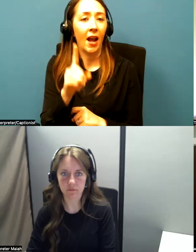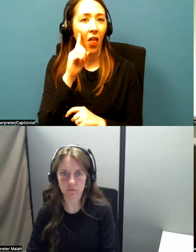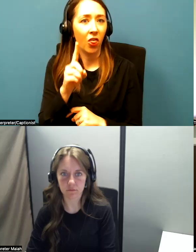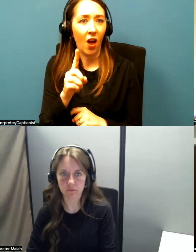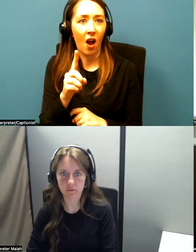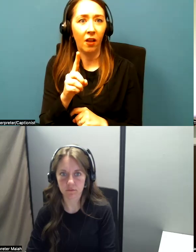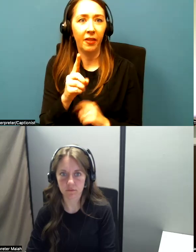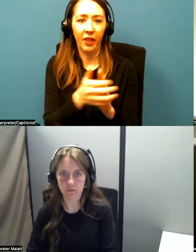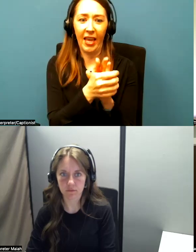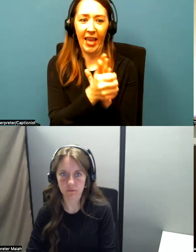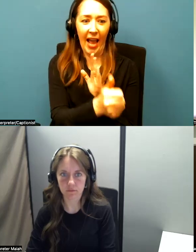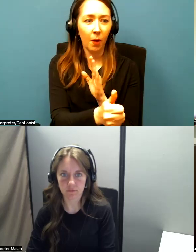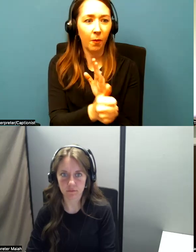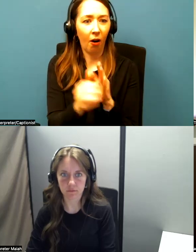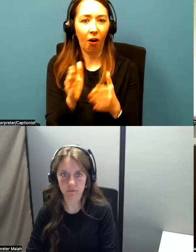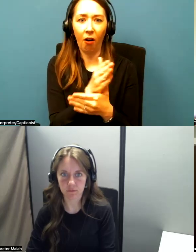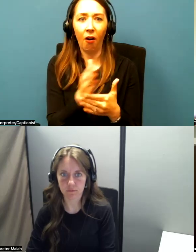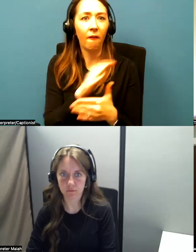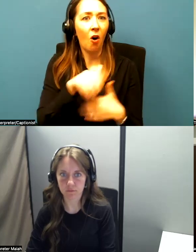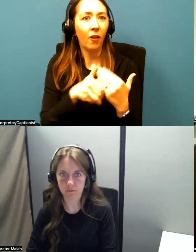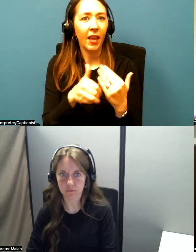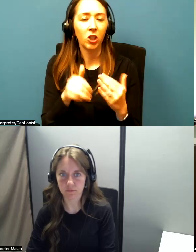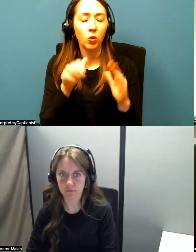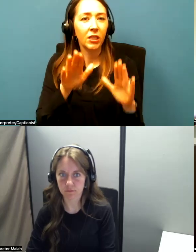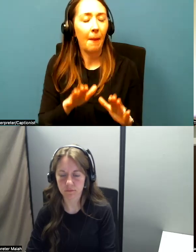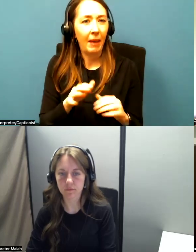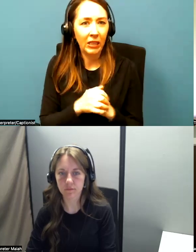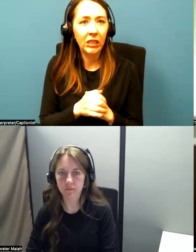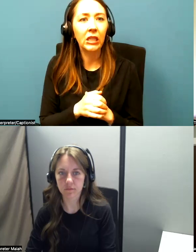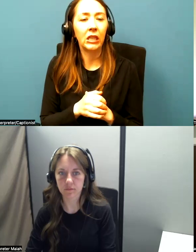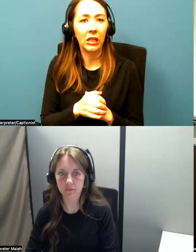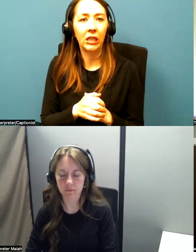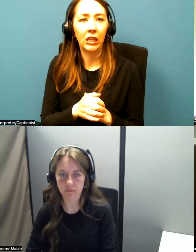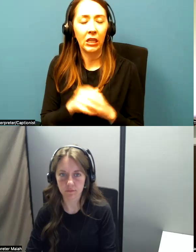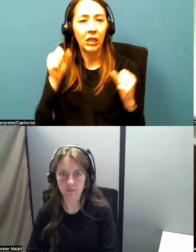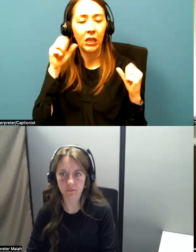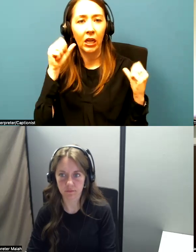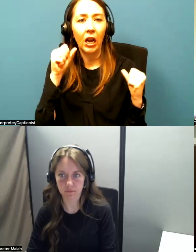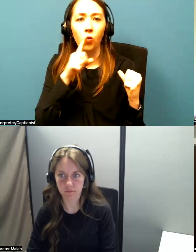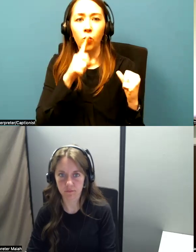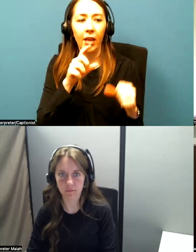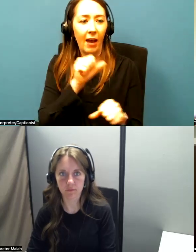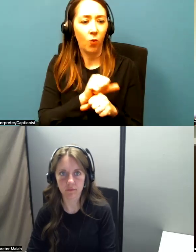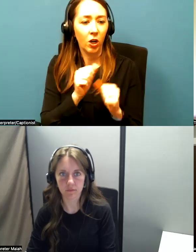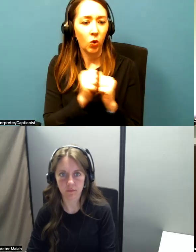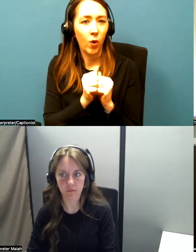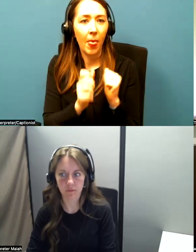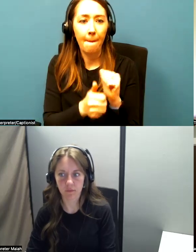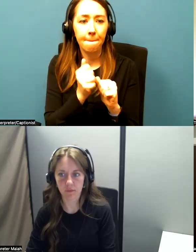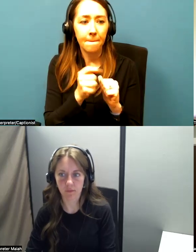caliber of actors was just unbelievable. At this point, I've basically worked with